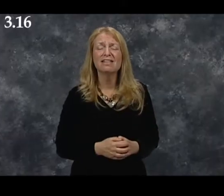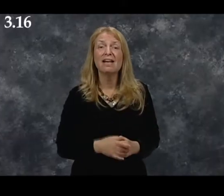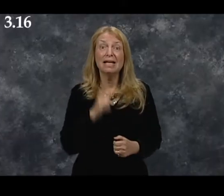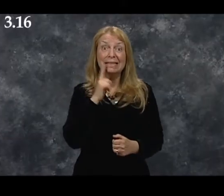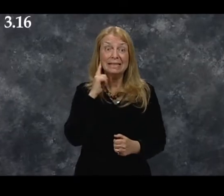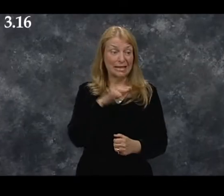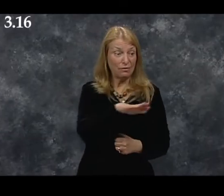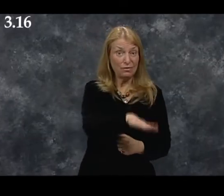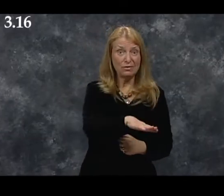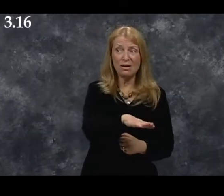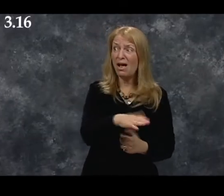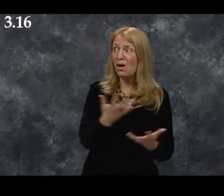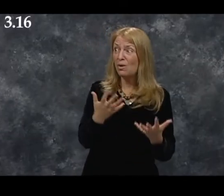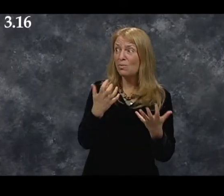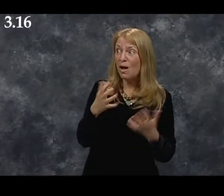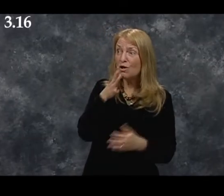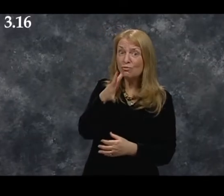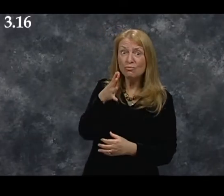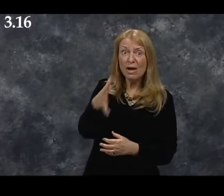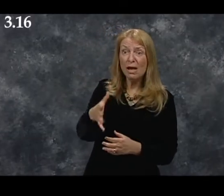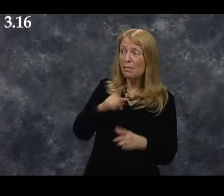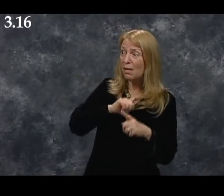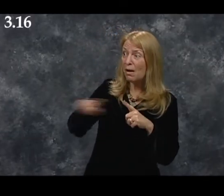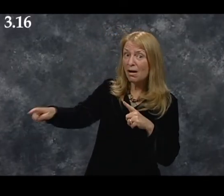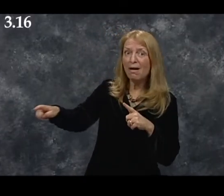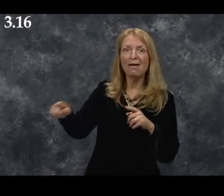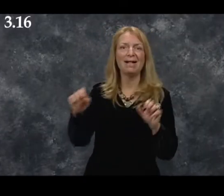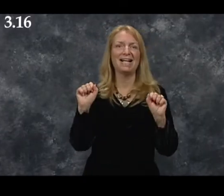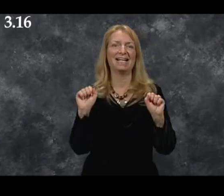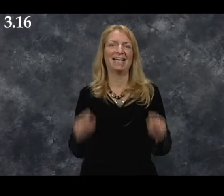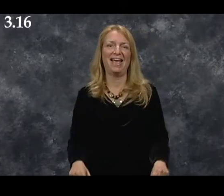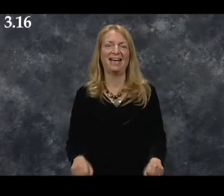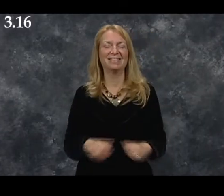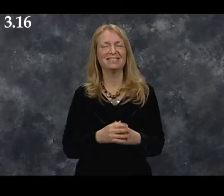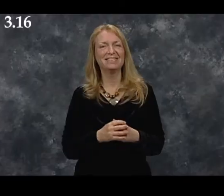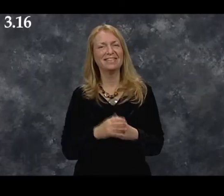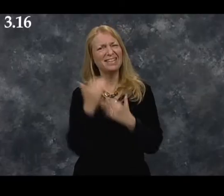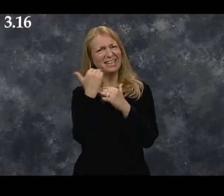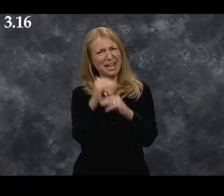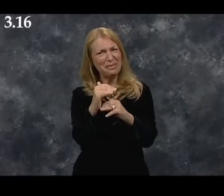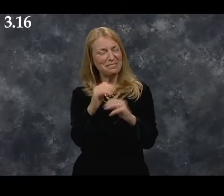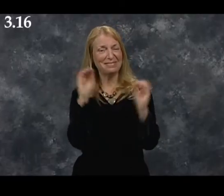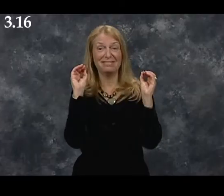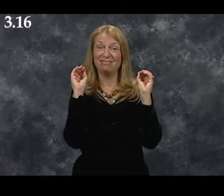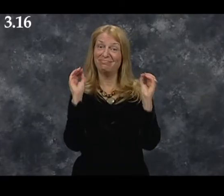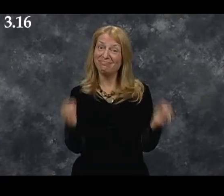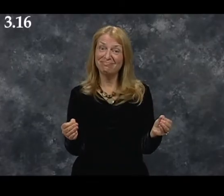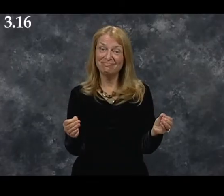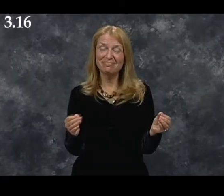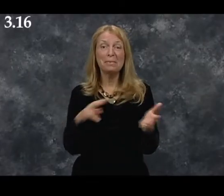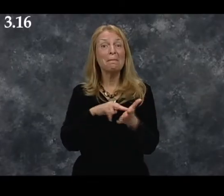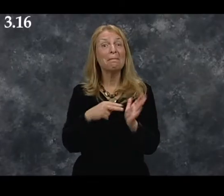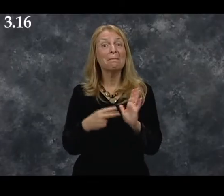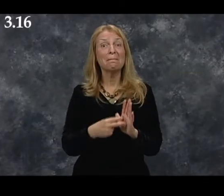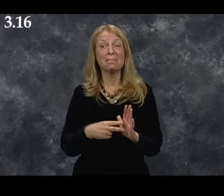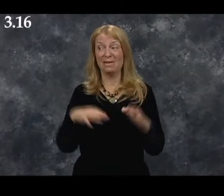their employer, or friends. If a deaf child wants to call grandma, that's possible. There's